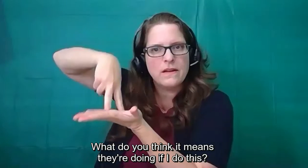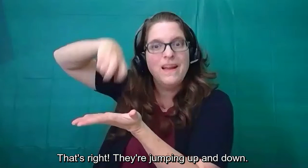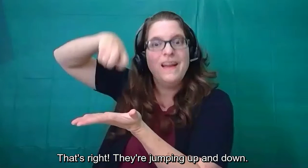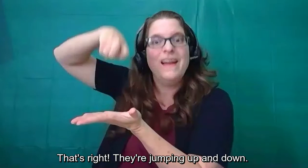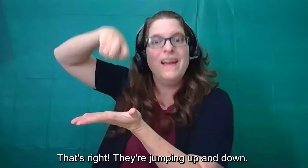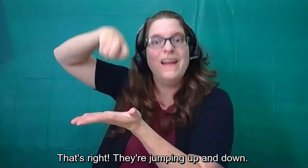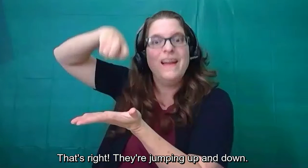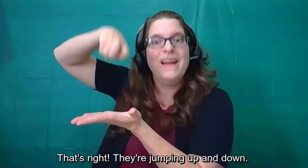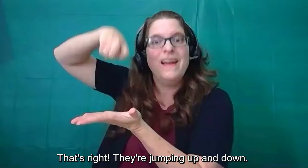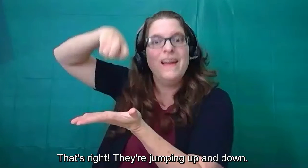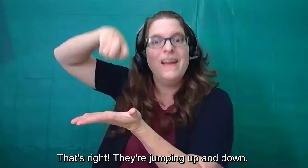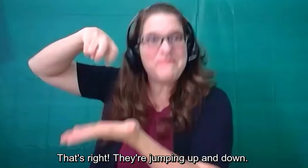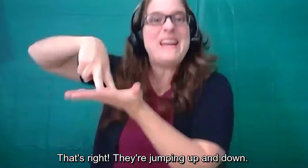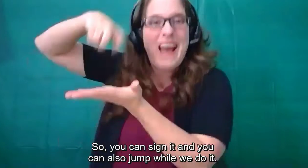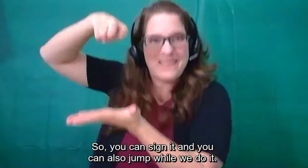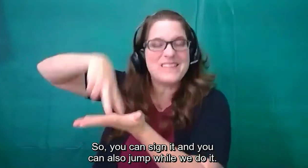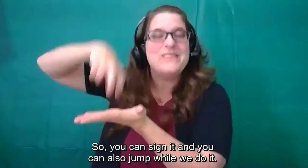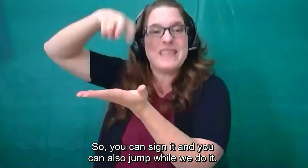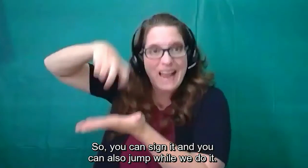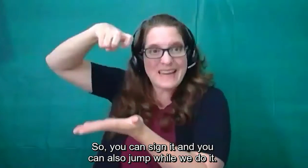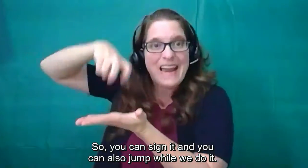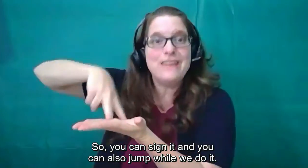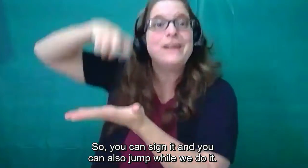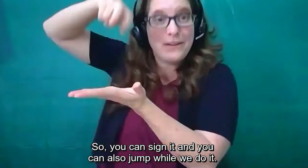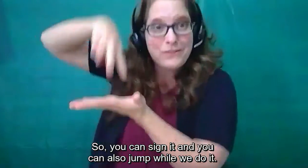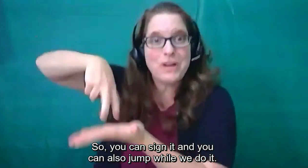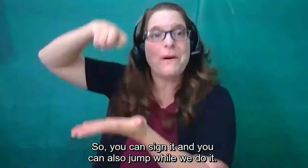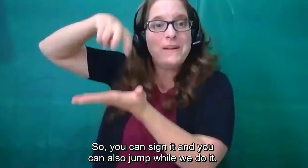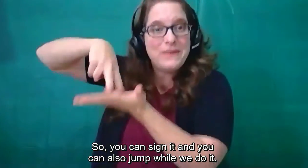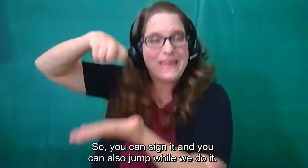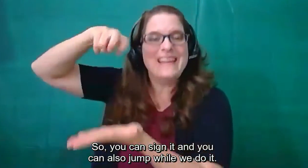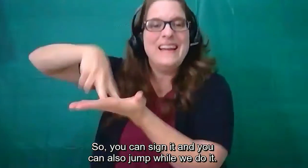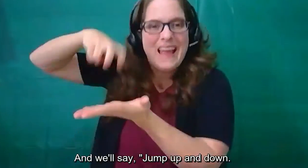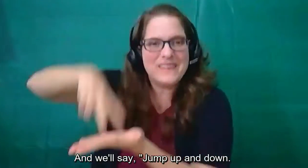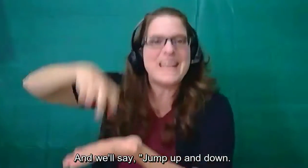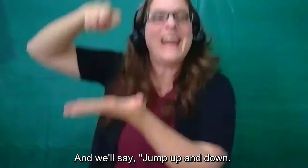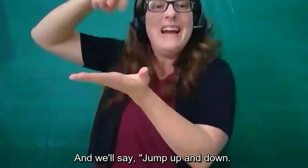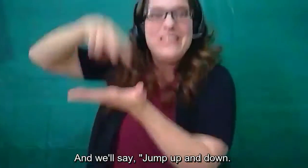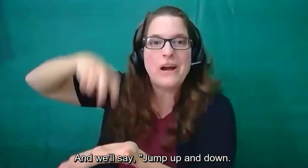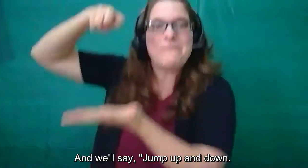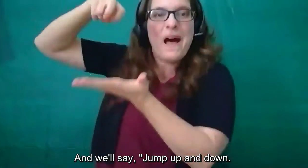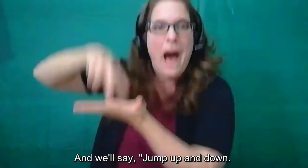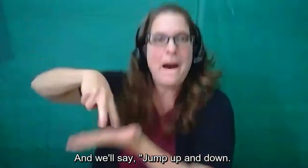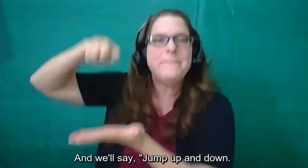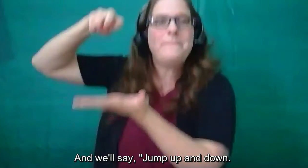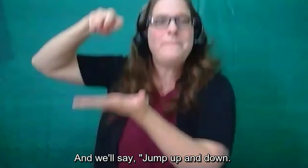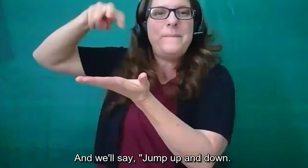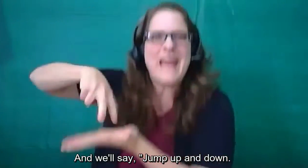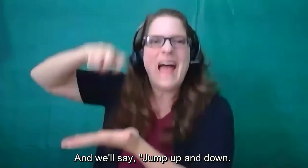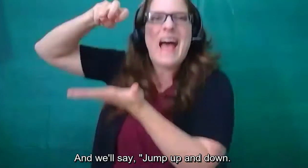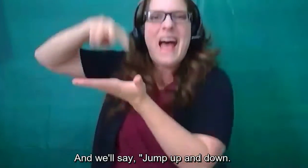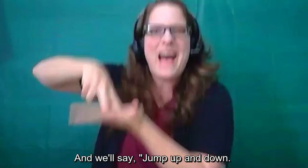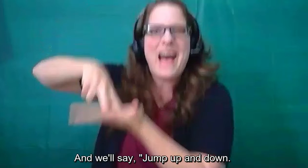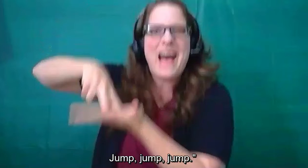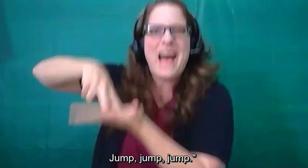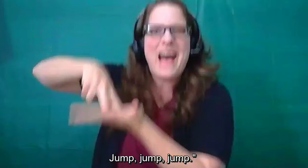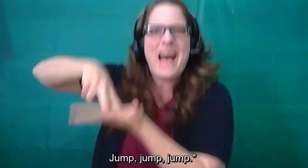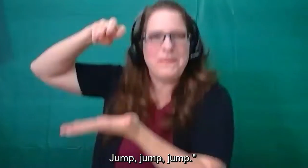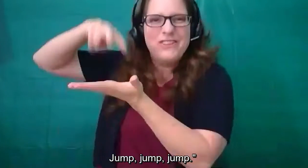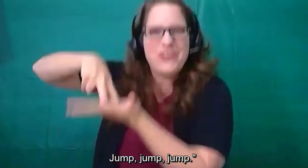That's right, they're jumping up and down. So you can sign it, and you can also jump while we do it. And we'll say, jump up and down, jump jump,